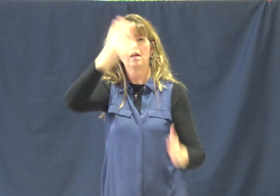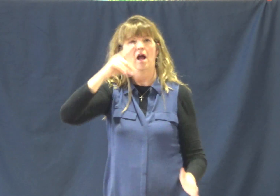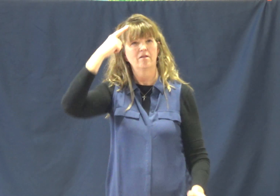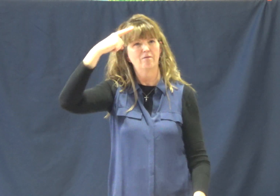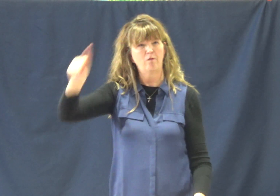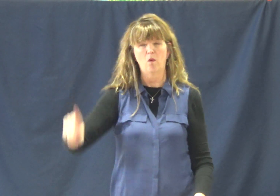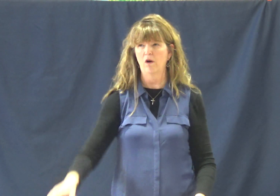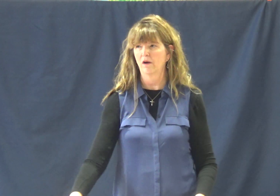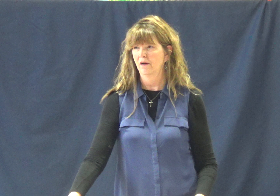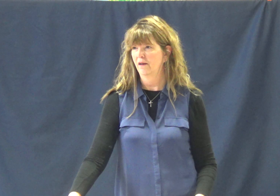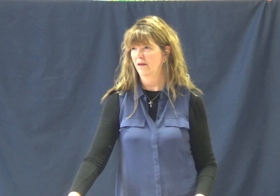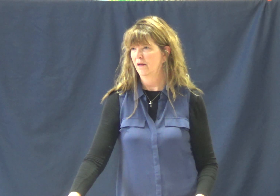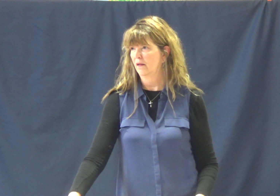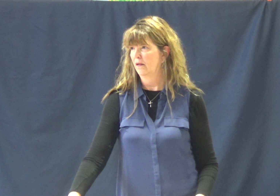God.